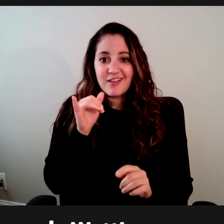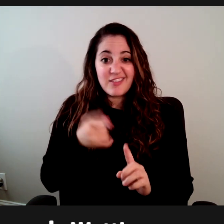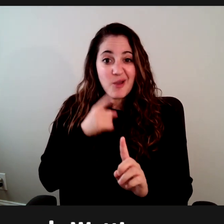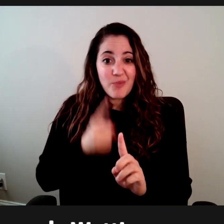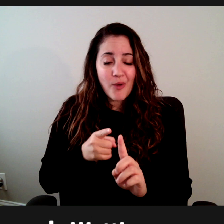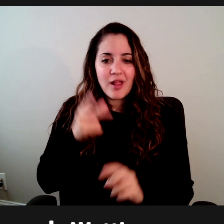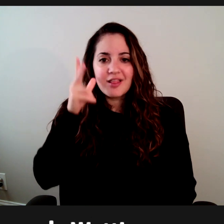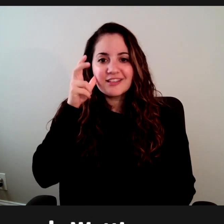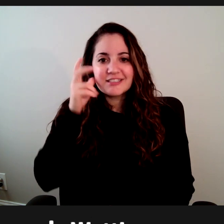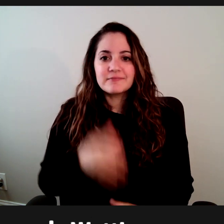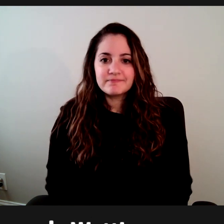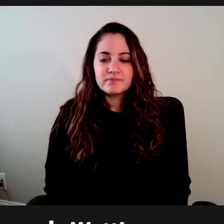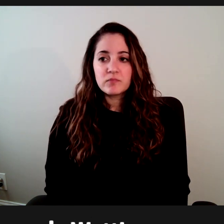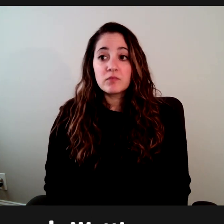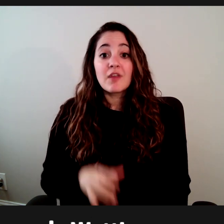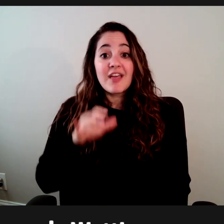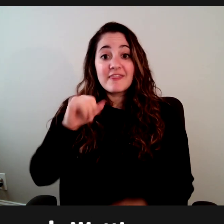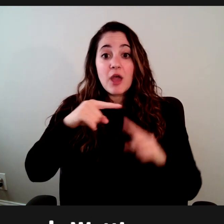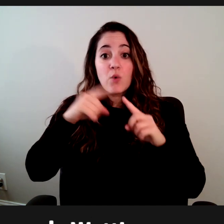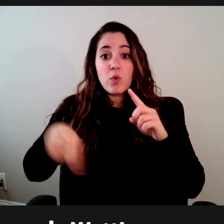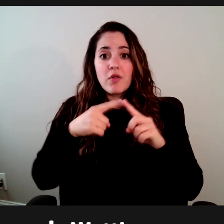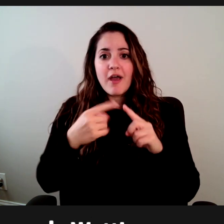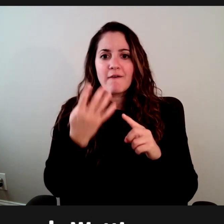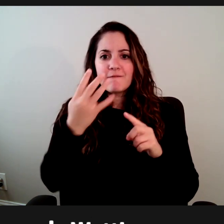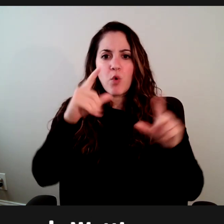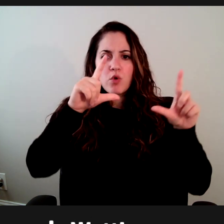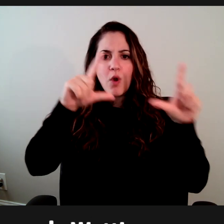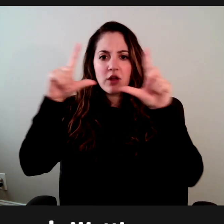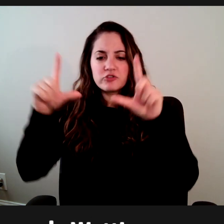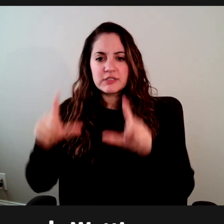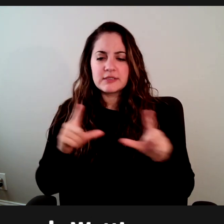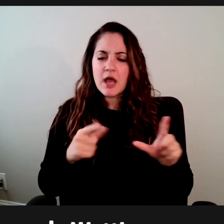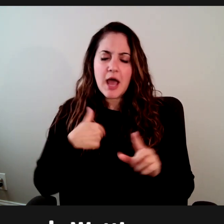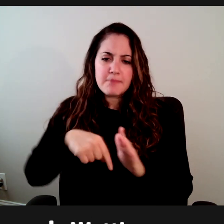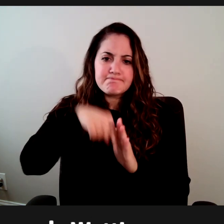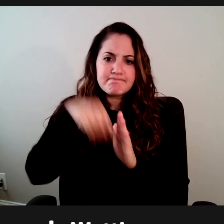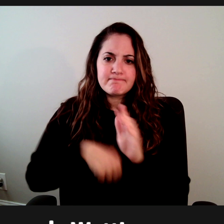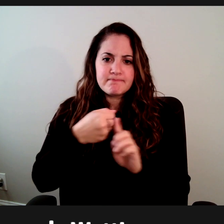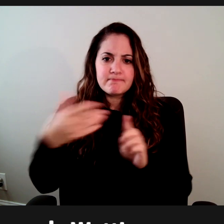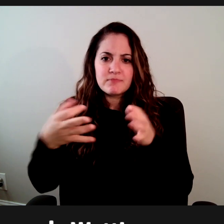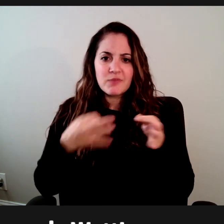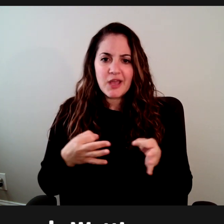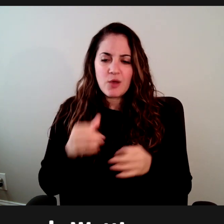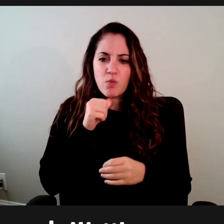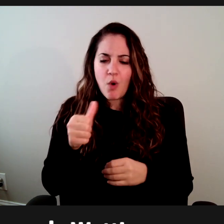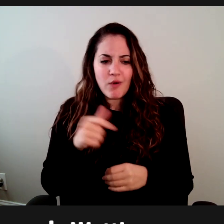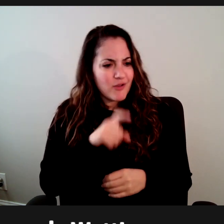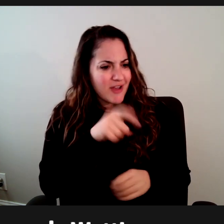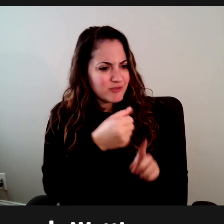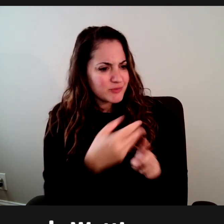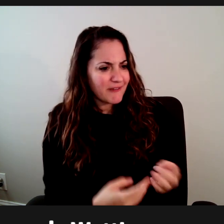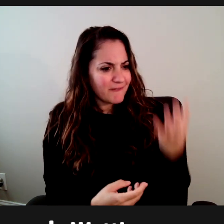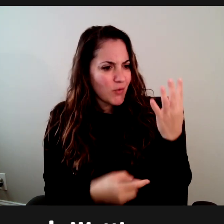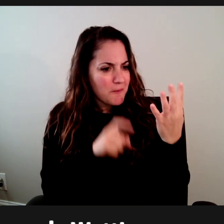lot about listening, getting clear. There's 4 quadrants in that wheel. I won't go into all of it, but You got to do at